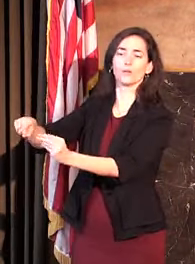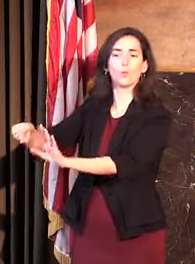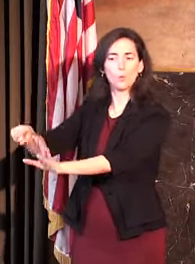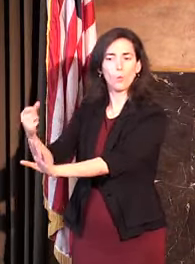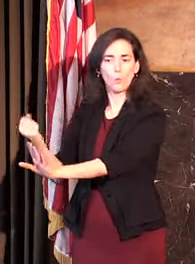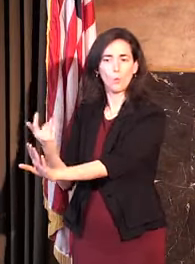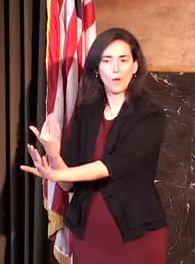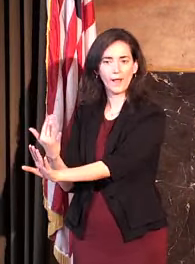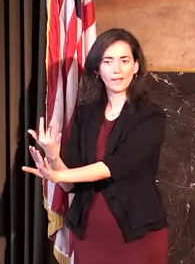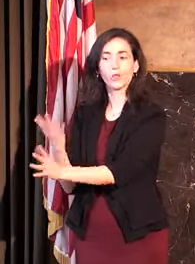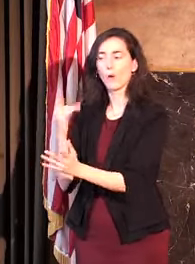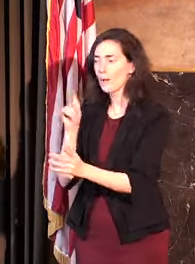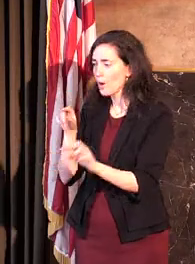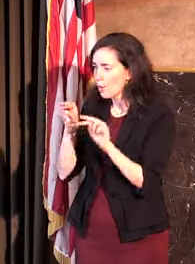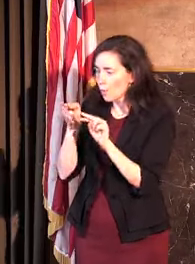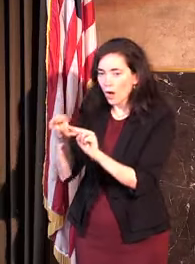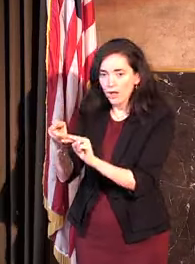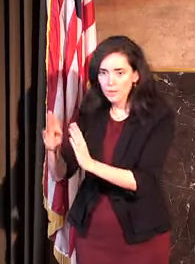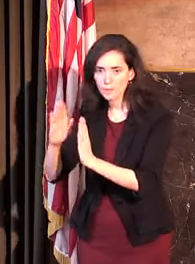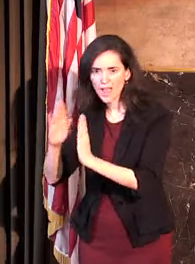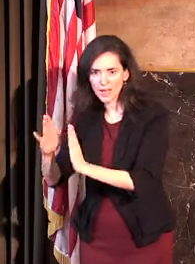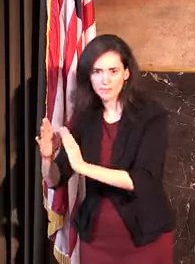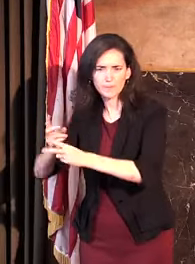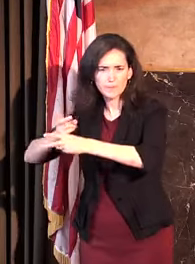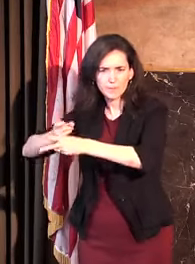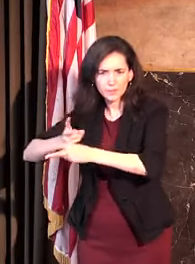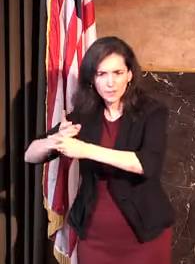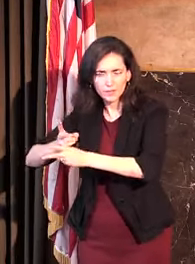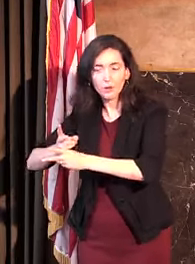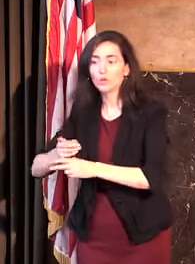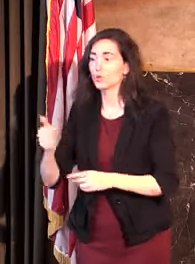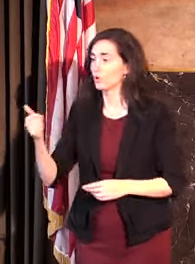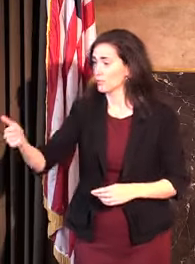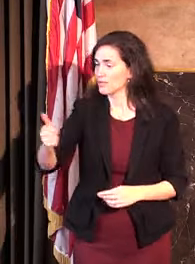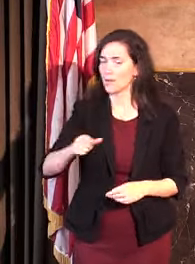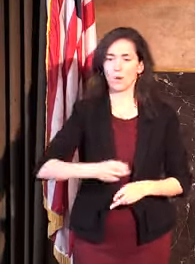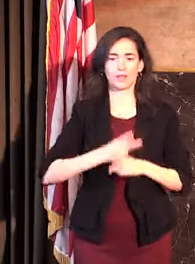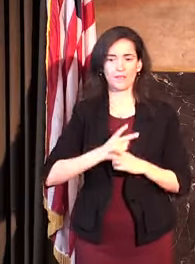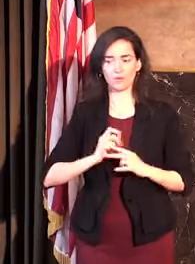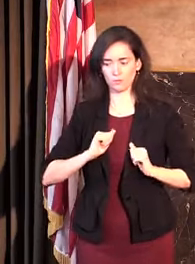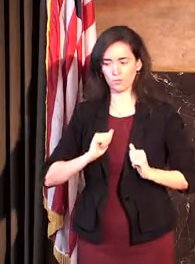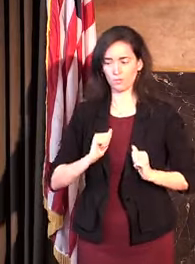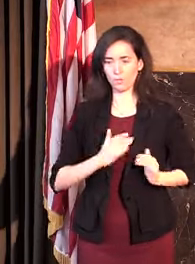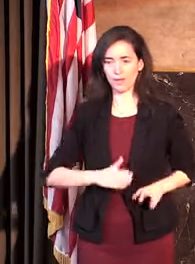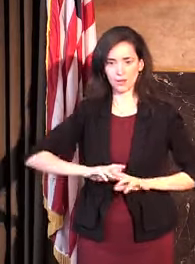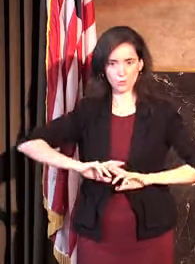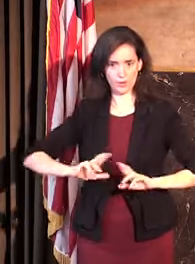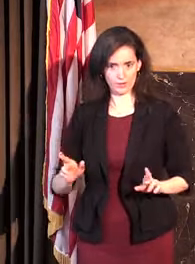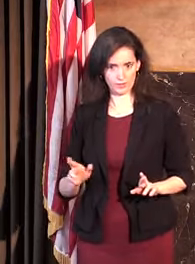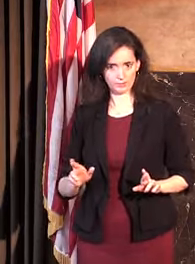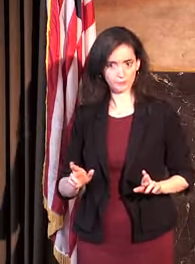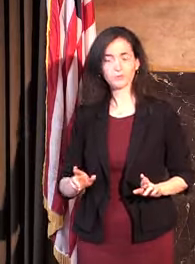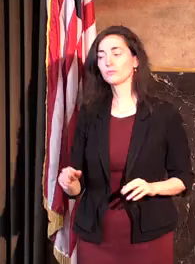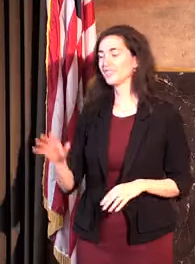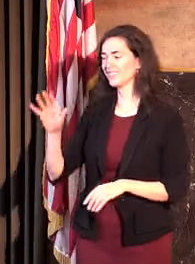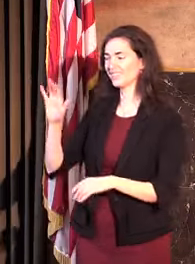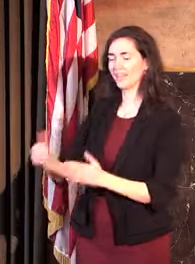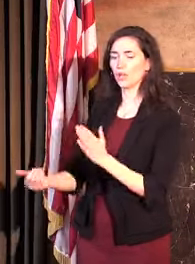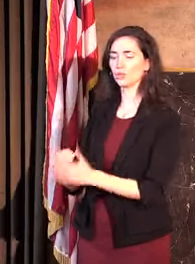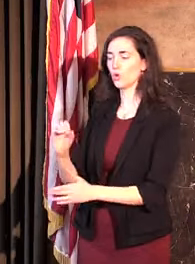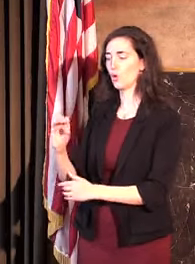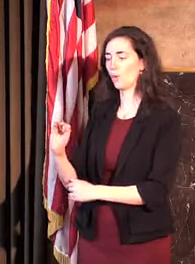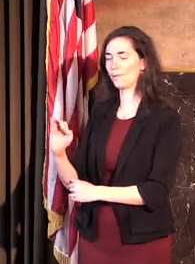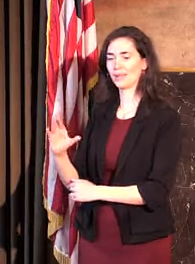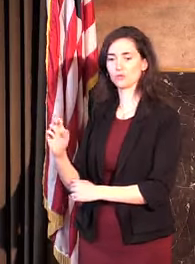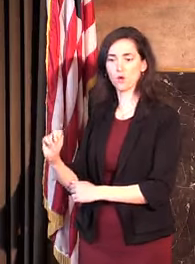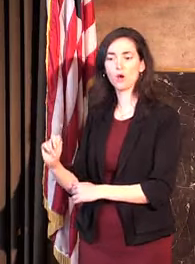now is to pay very close attention and to do your best to prepare. But until we get some more data and some more experience with this, it's